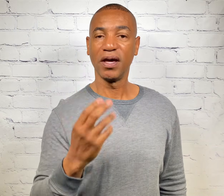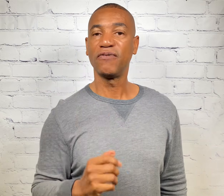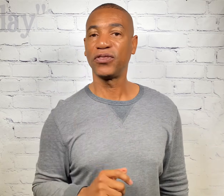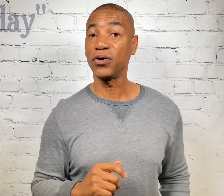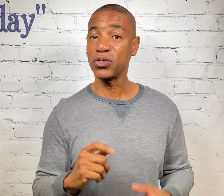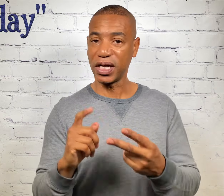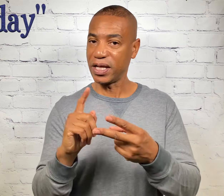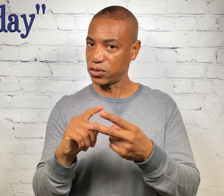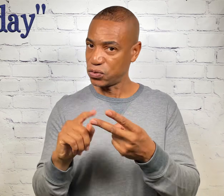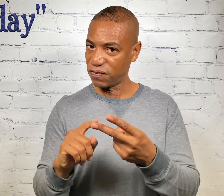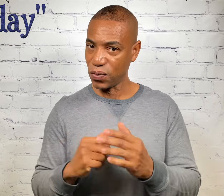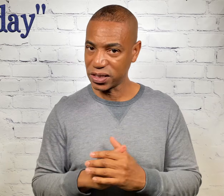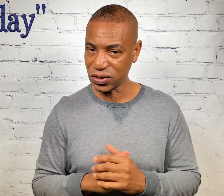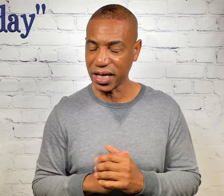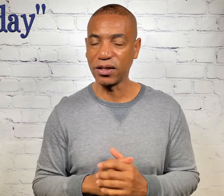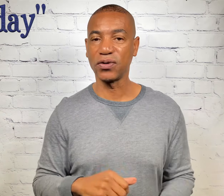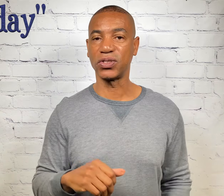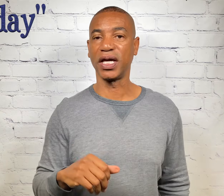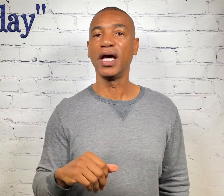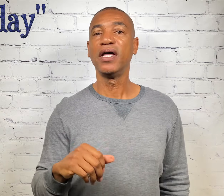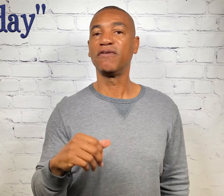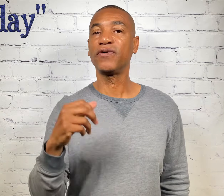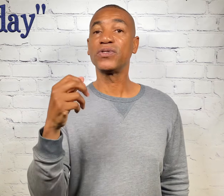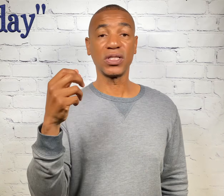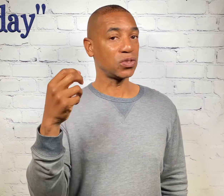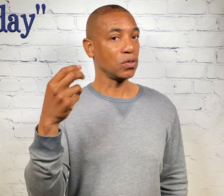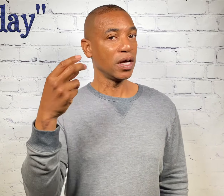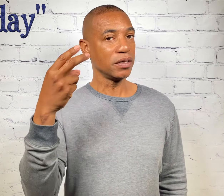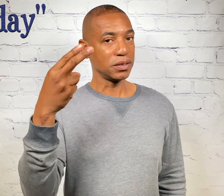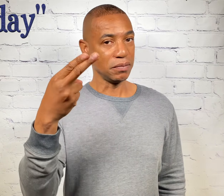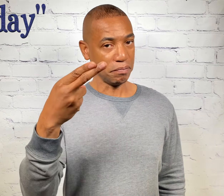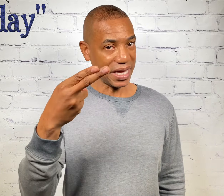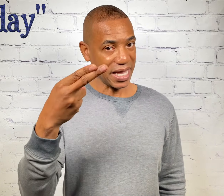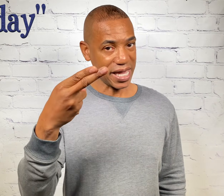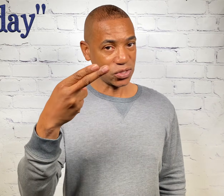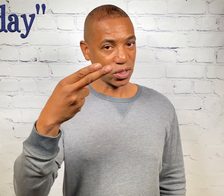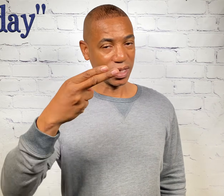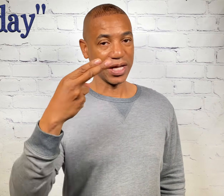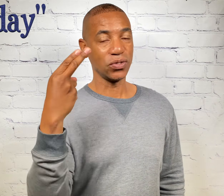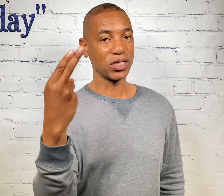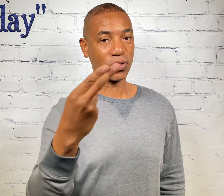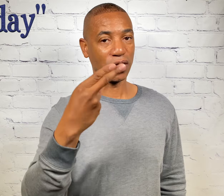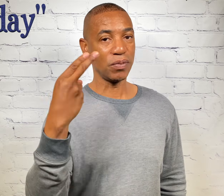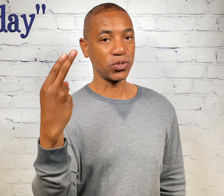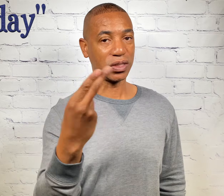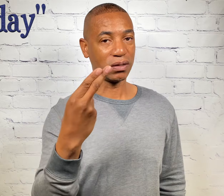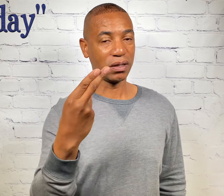For Thursday, now there are two different ways of signing Thursday. The first is to make an H and do that circular motion.